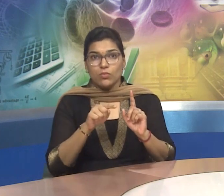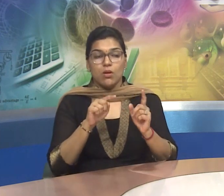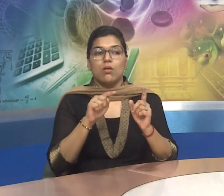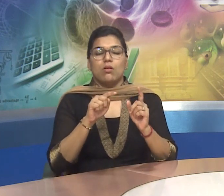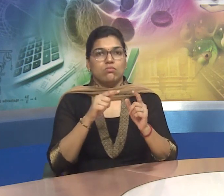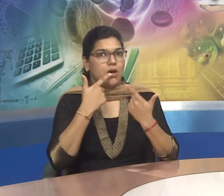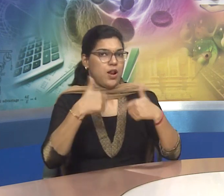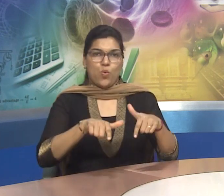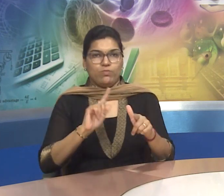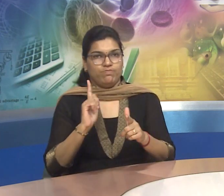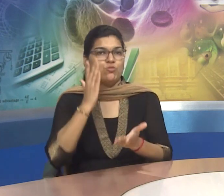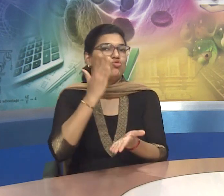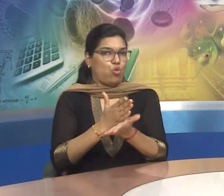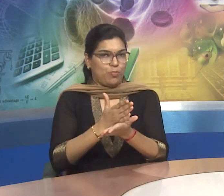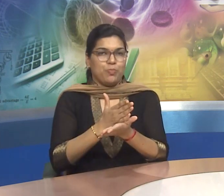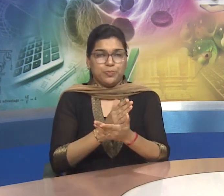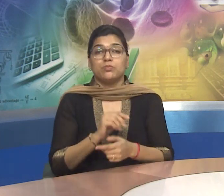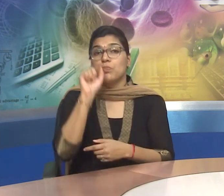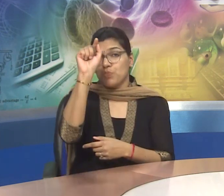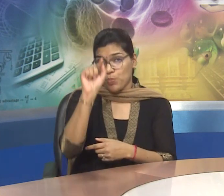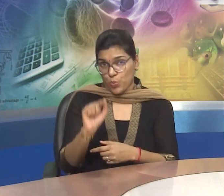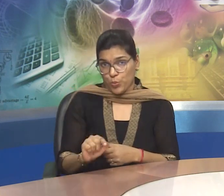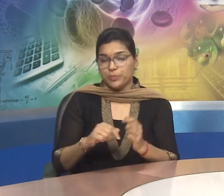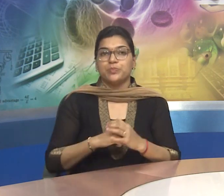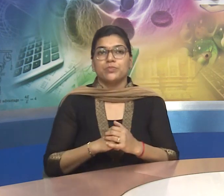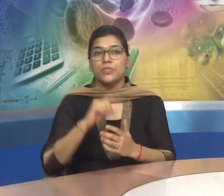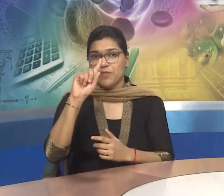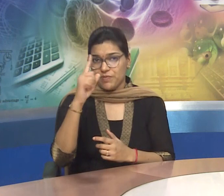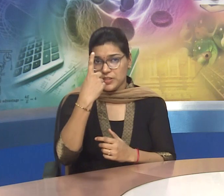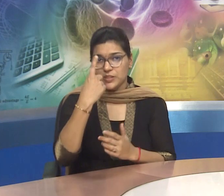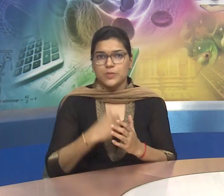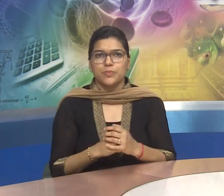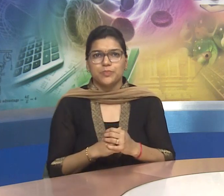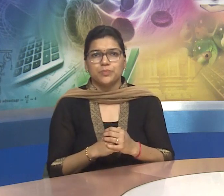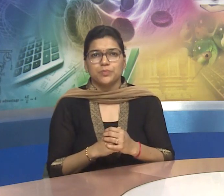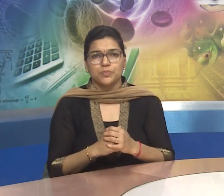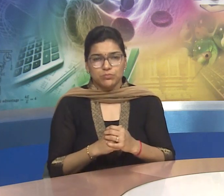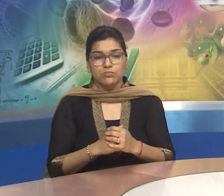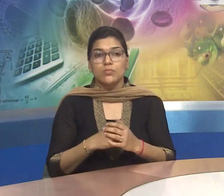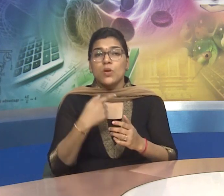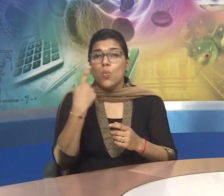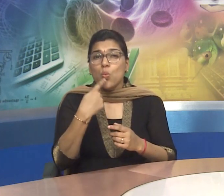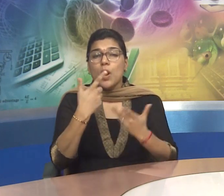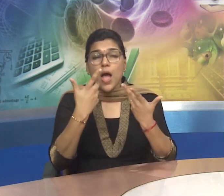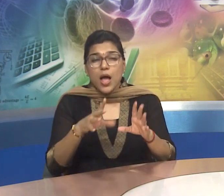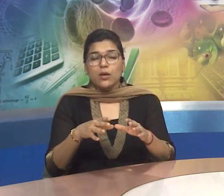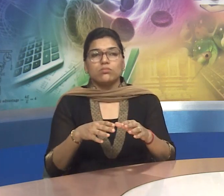Now, this also comes under right to equality, which is abolition of untouchability. Let us now understand the first